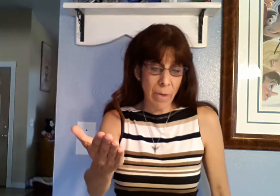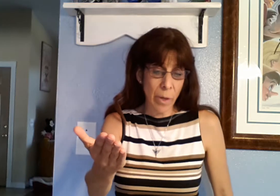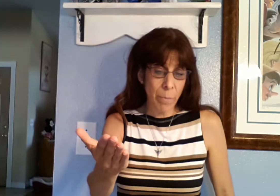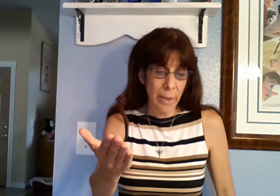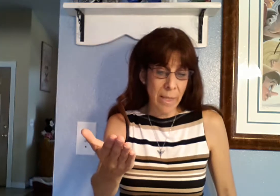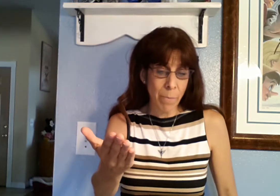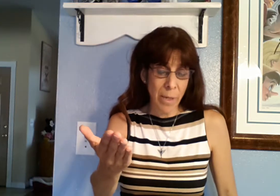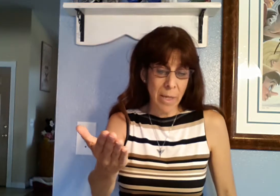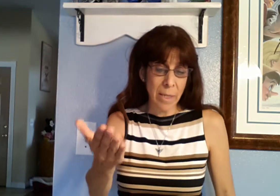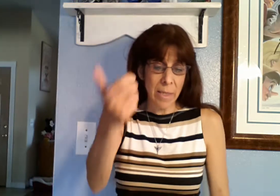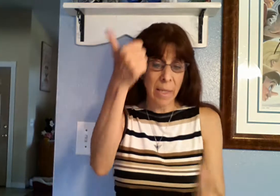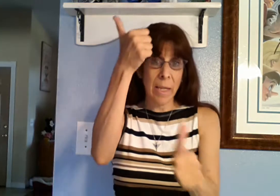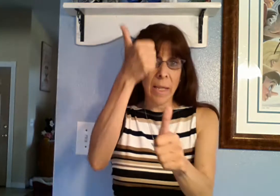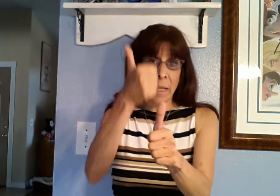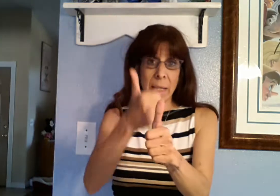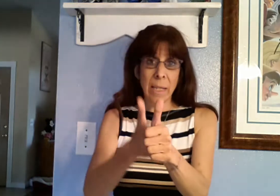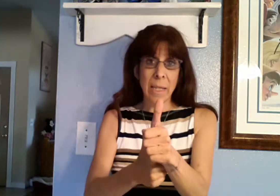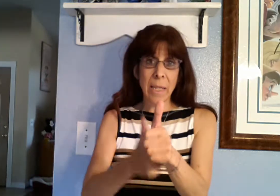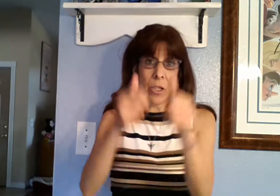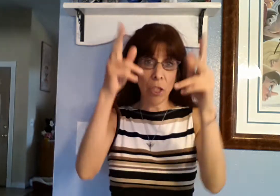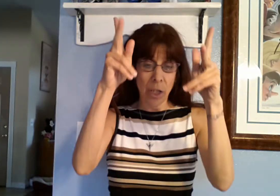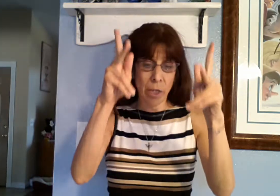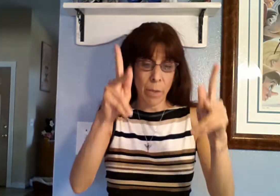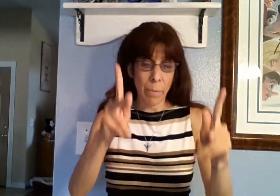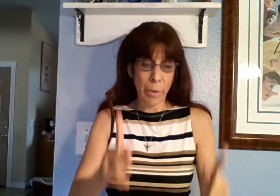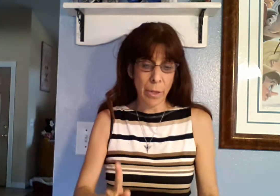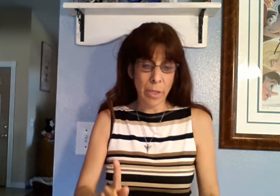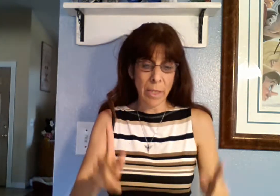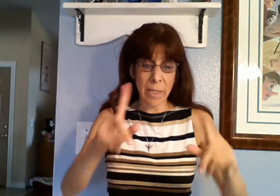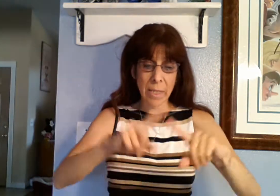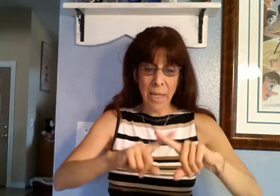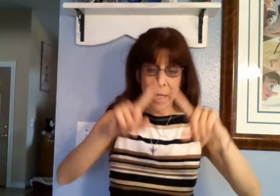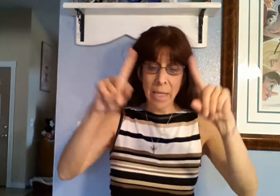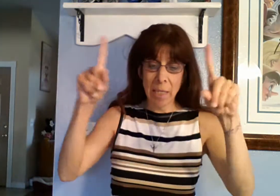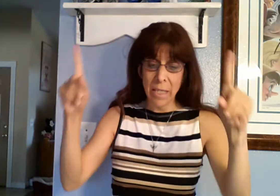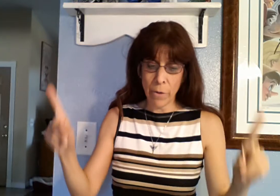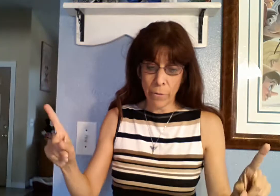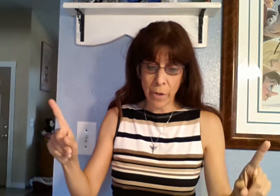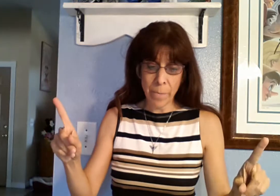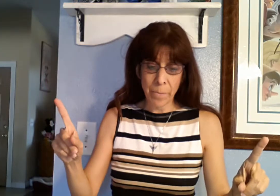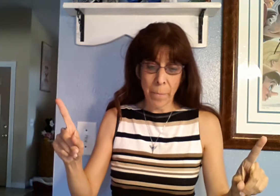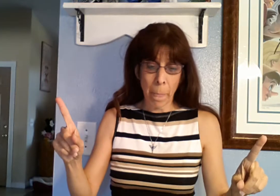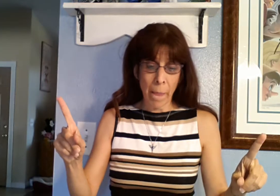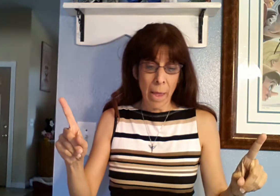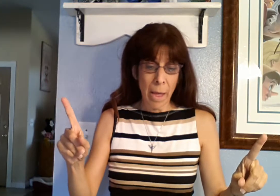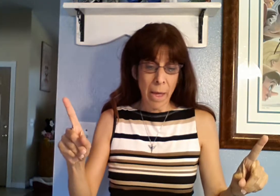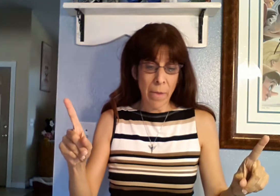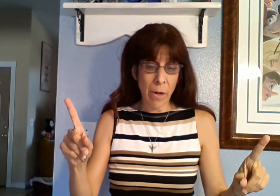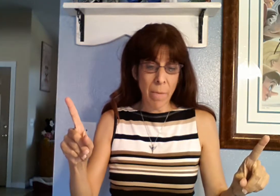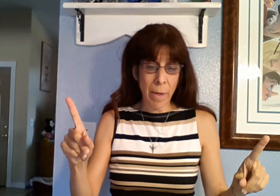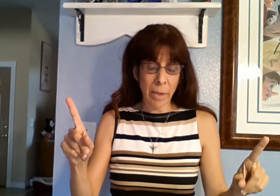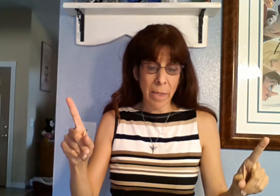Everyone plays a piece. Each person's different, and there are melodies.